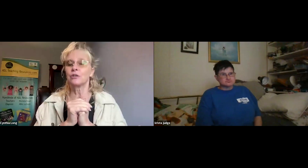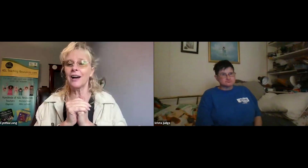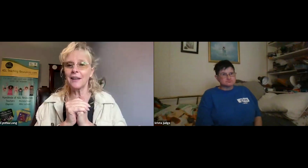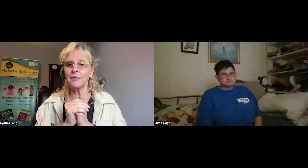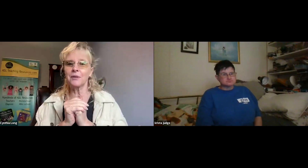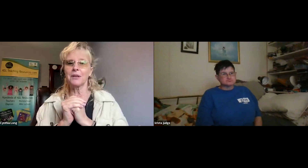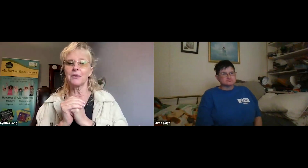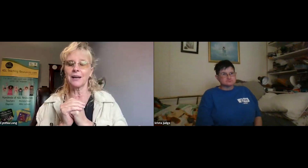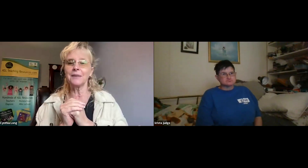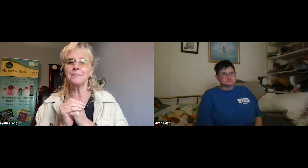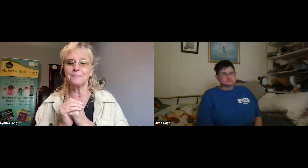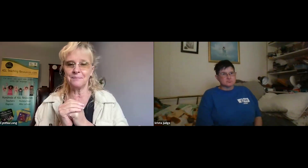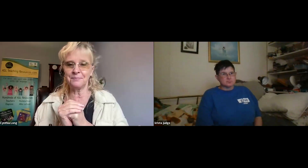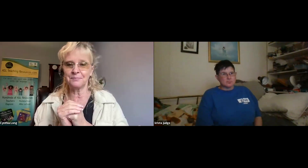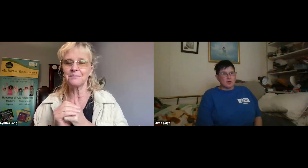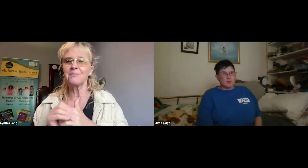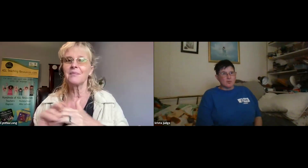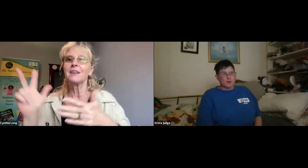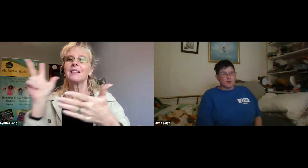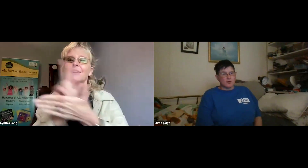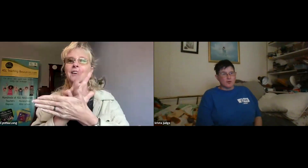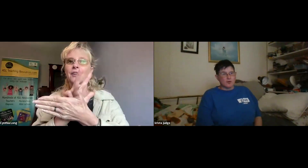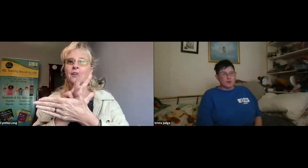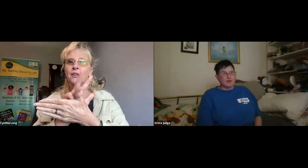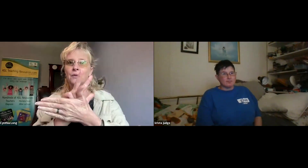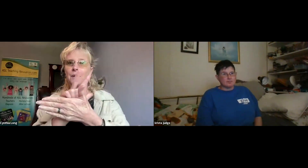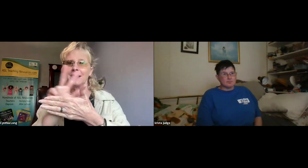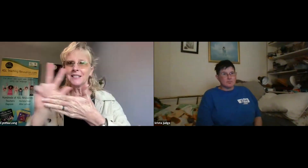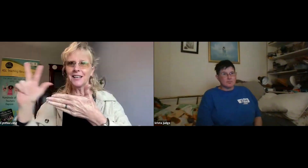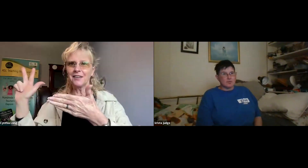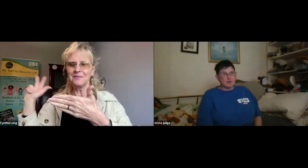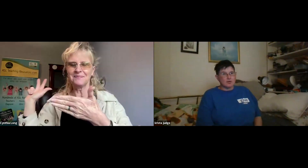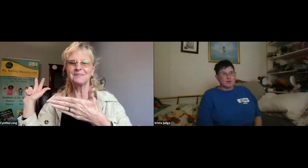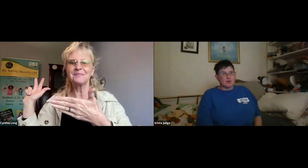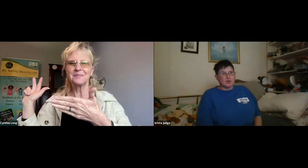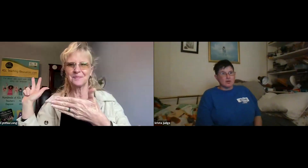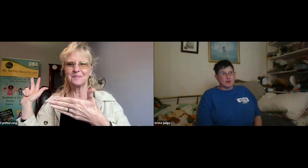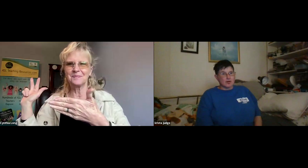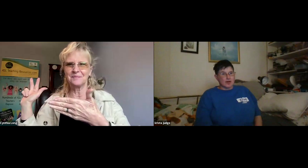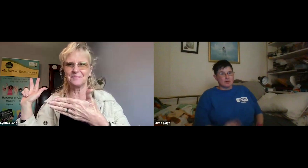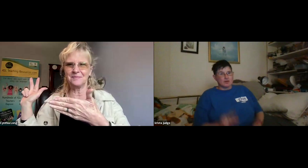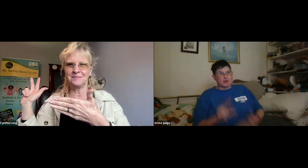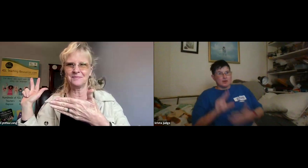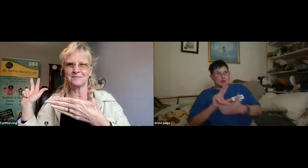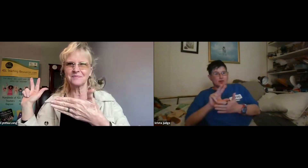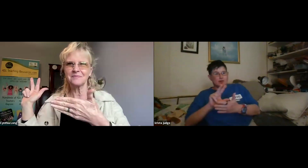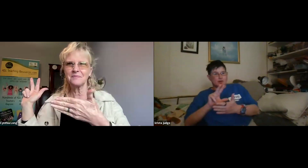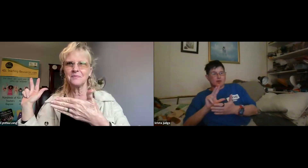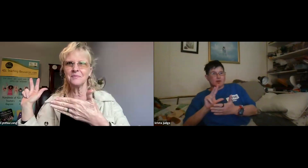sentence. So try that with me. You ready? Okay. 3 weeks ago. Okay.